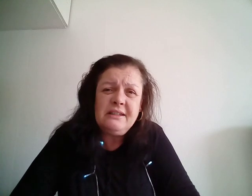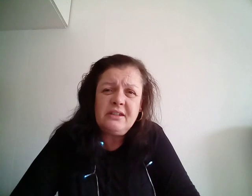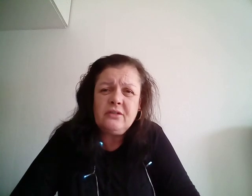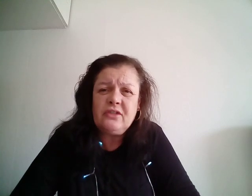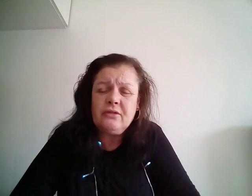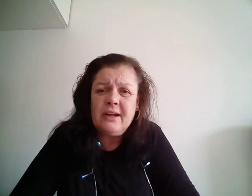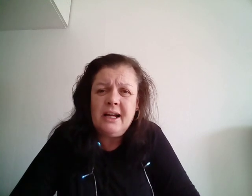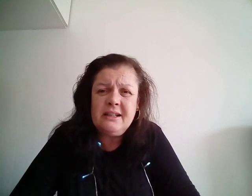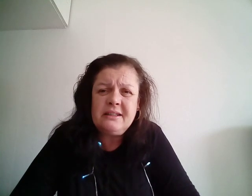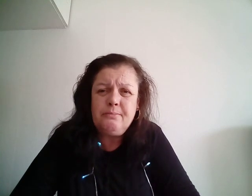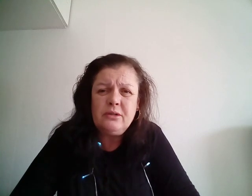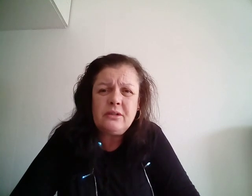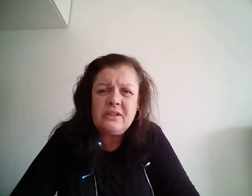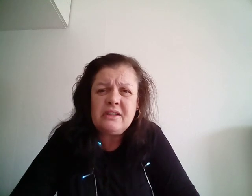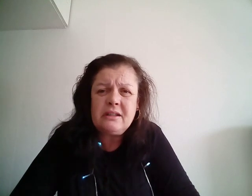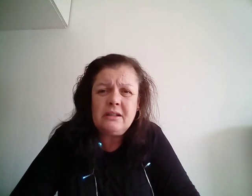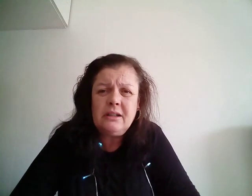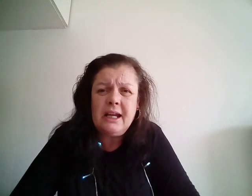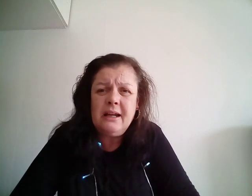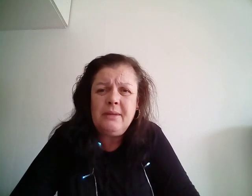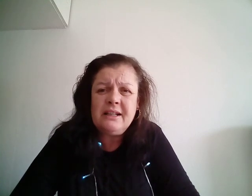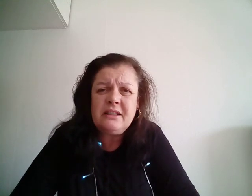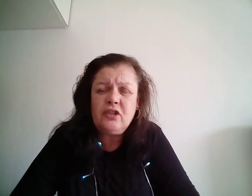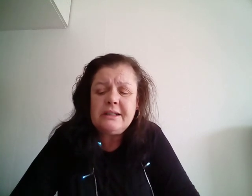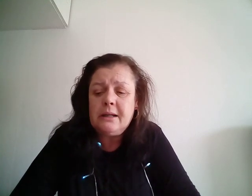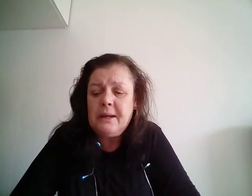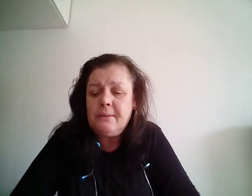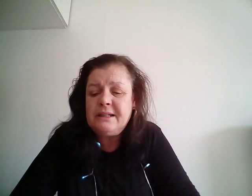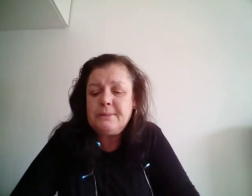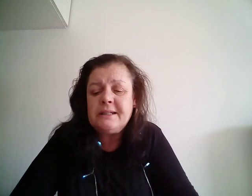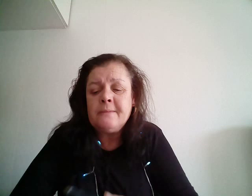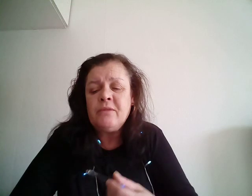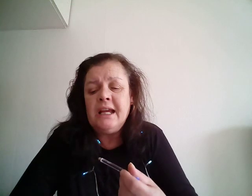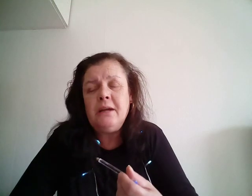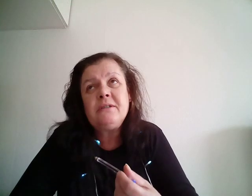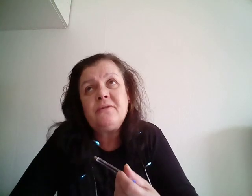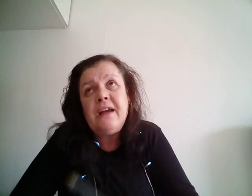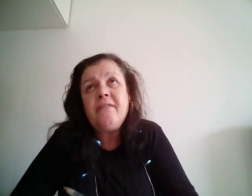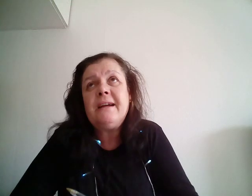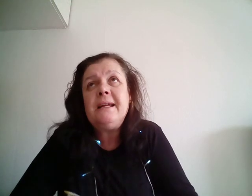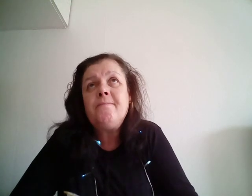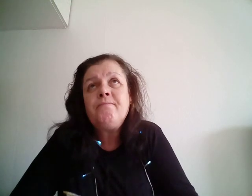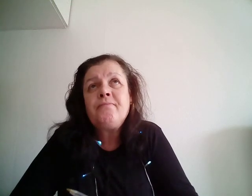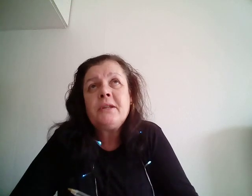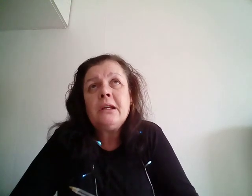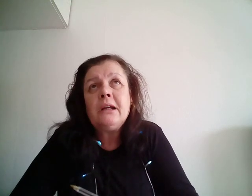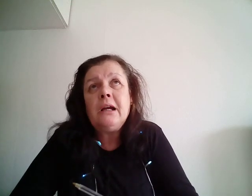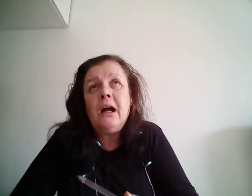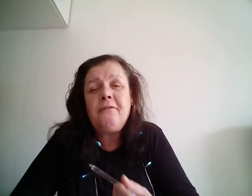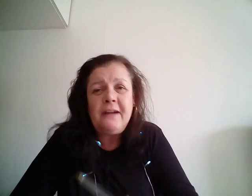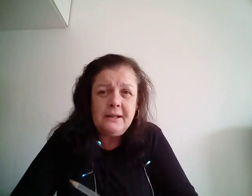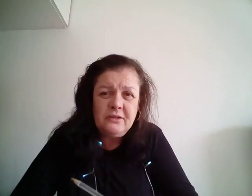went on to write books, okay, my delicious little babies. But he was very... I found